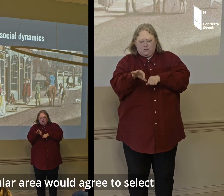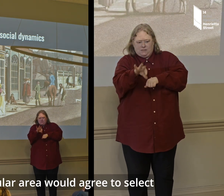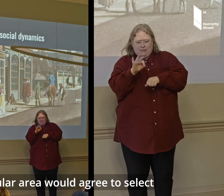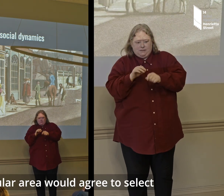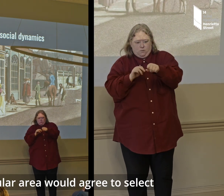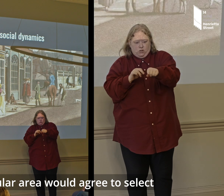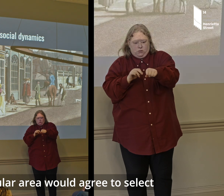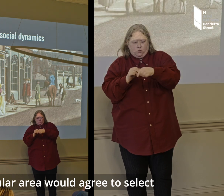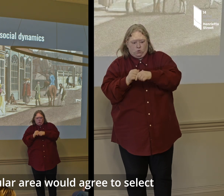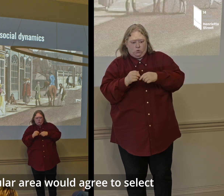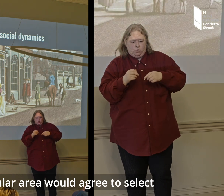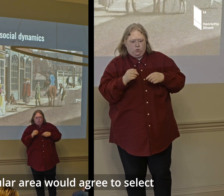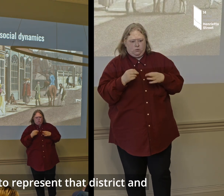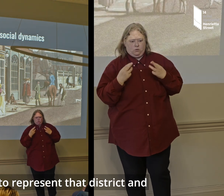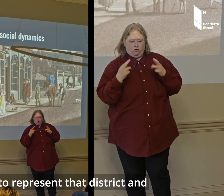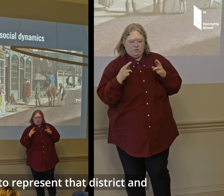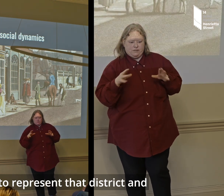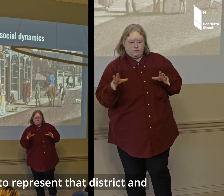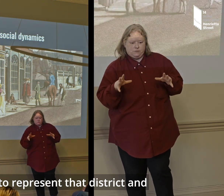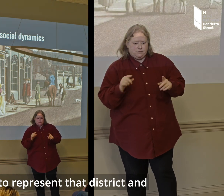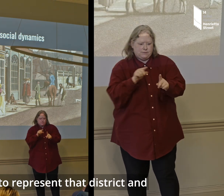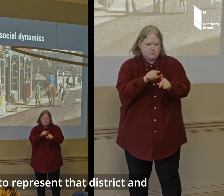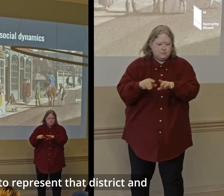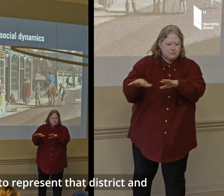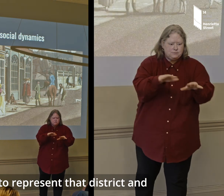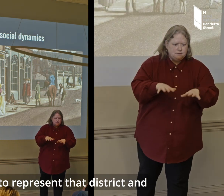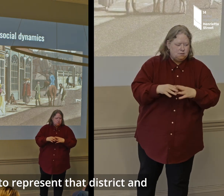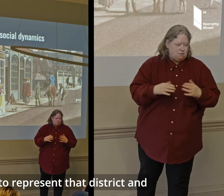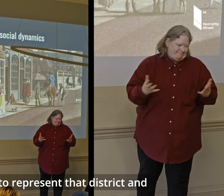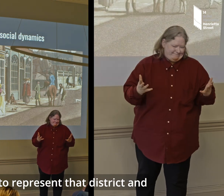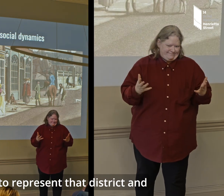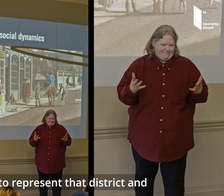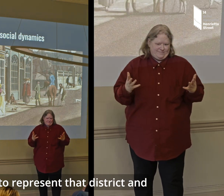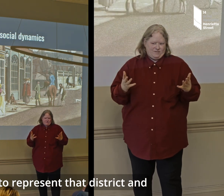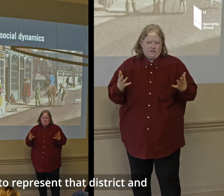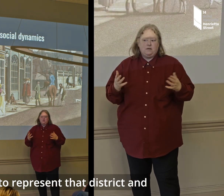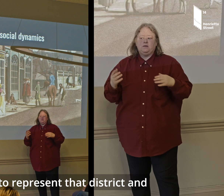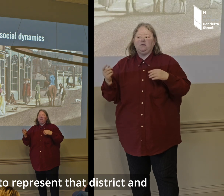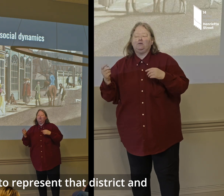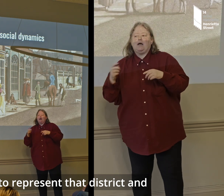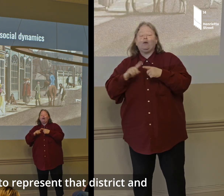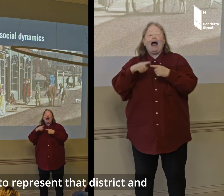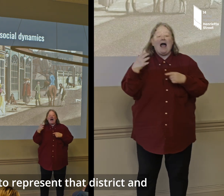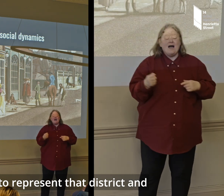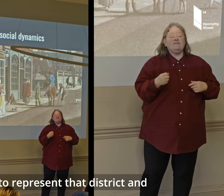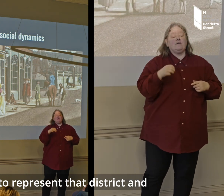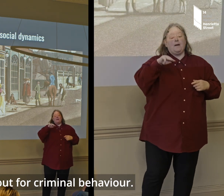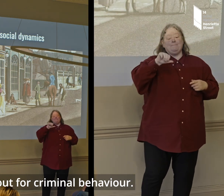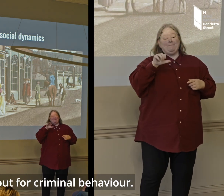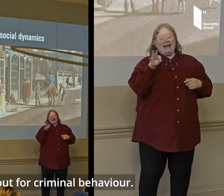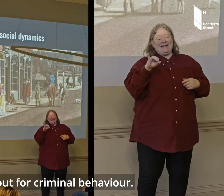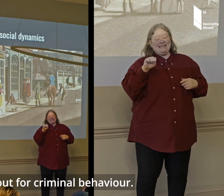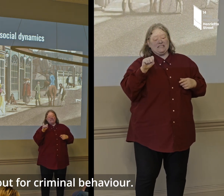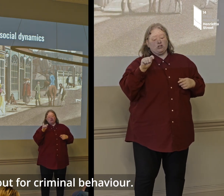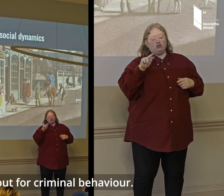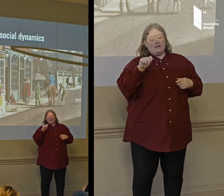One particular area would agree to select someone to represent that district and watch